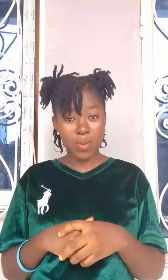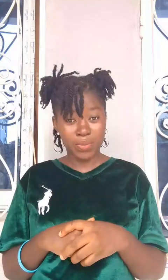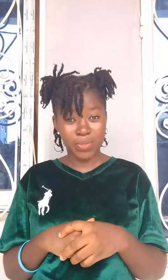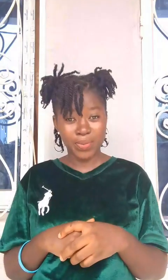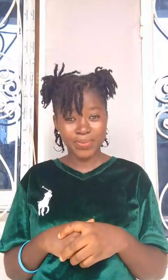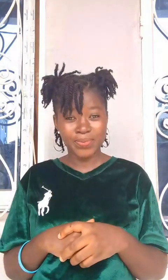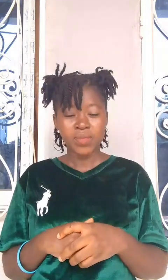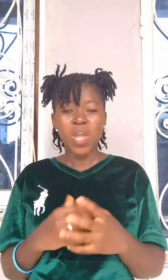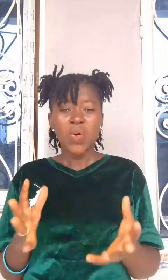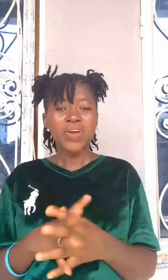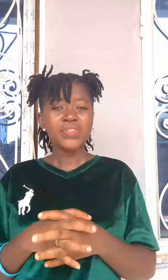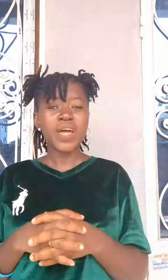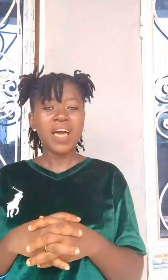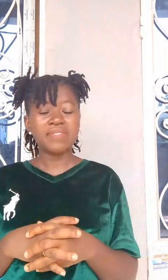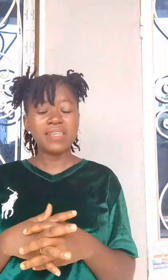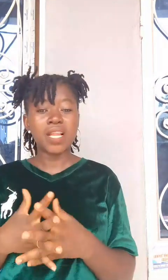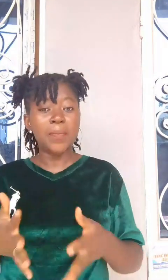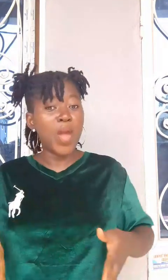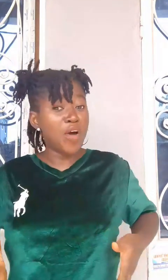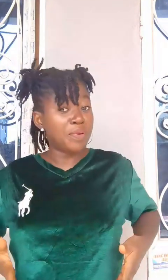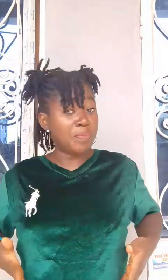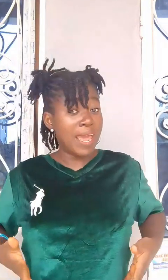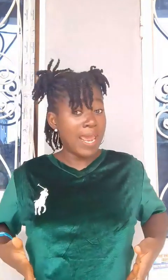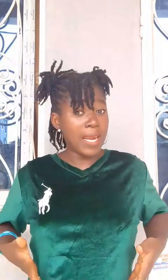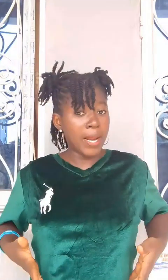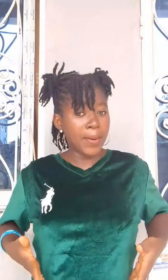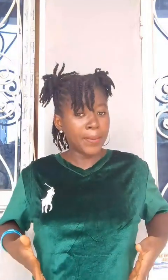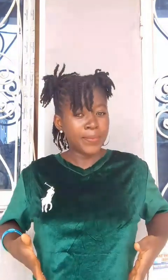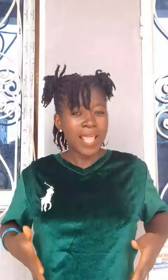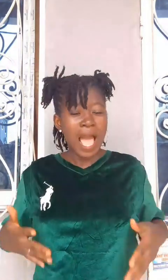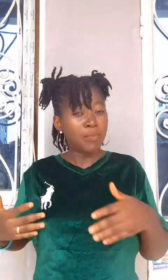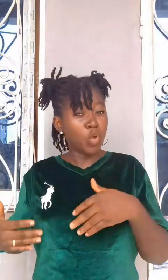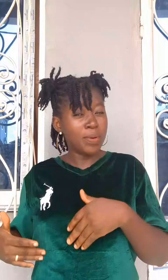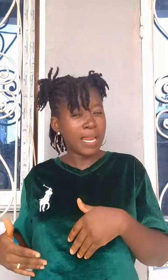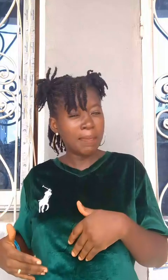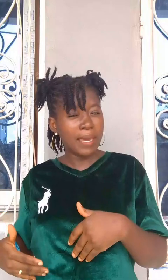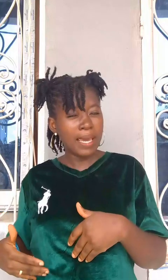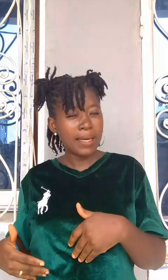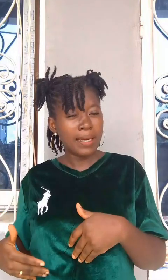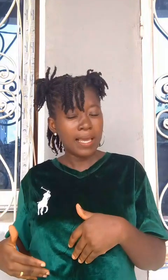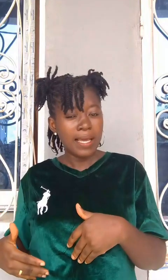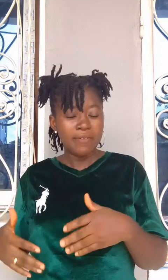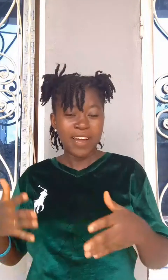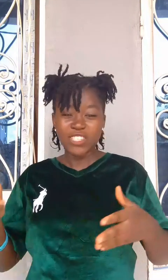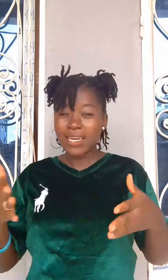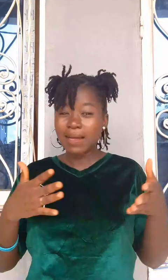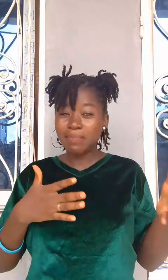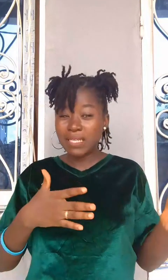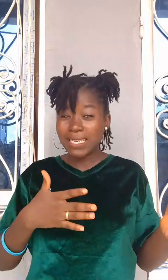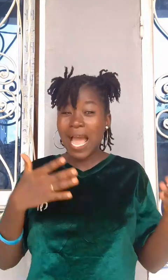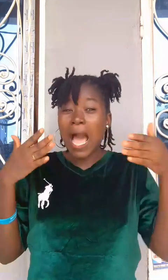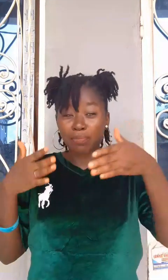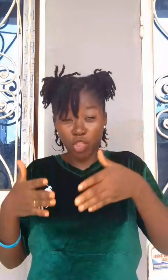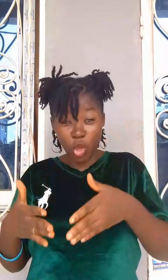mouth. We also have things like pelvic pain, abdominal pain, vaginal bleeding,